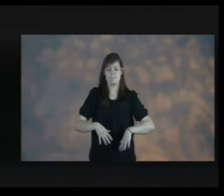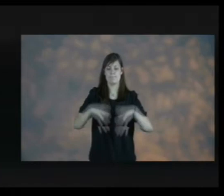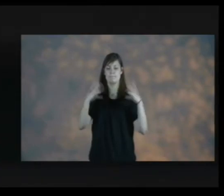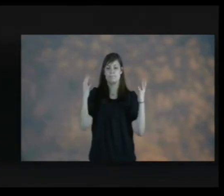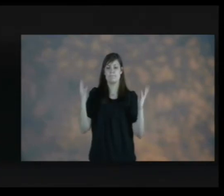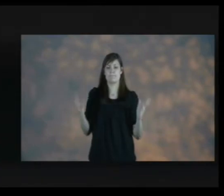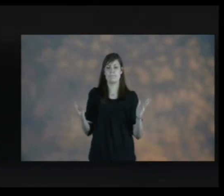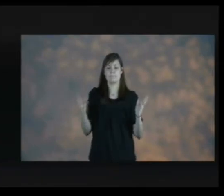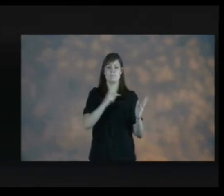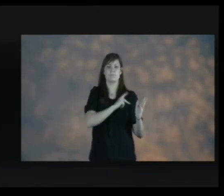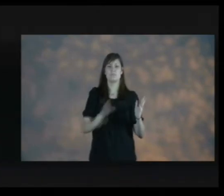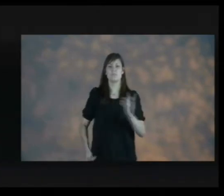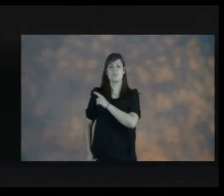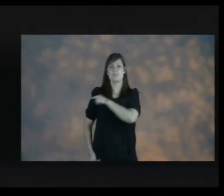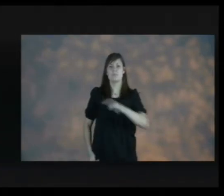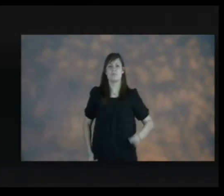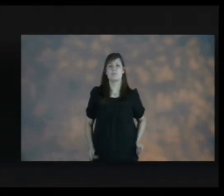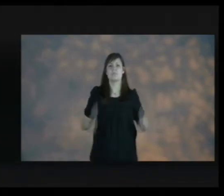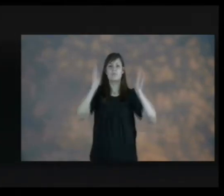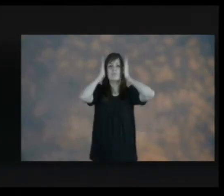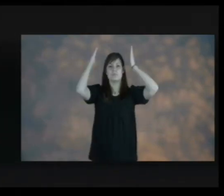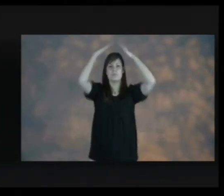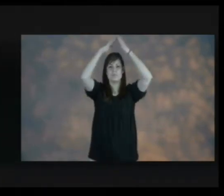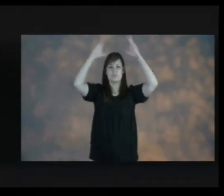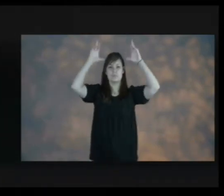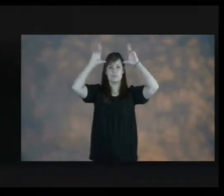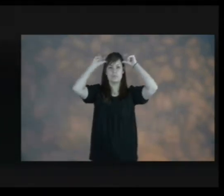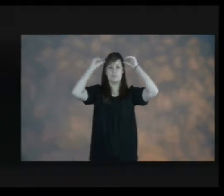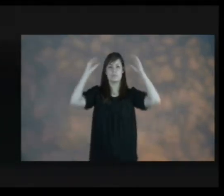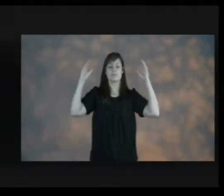You guys, this is an example of something that you might have to do if you decide to do a poem.